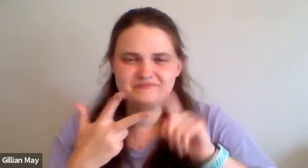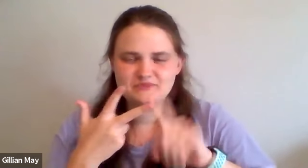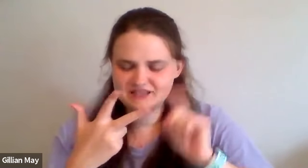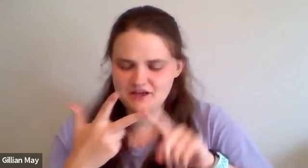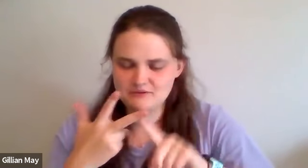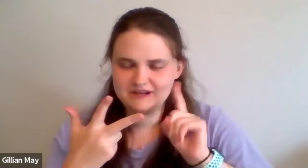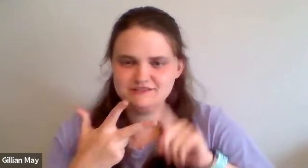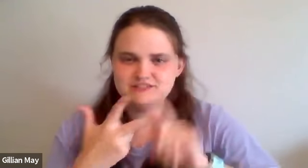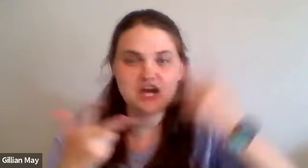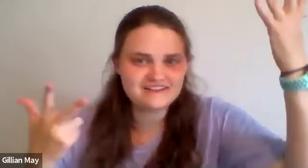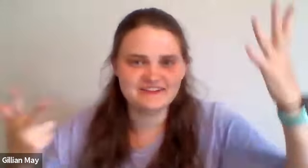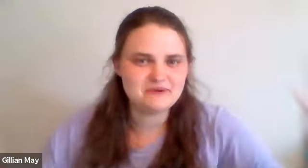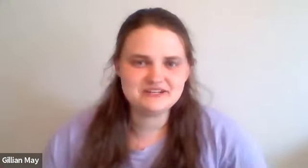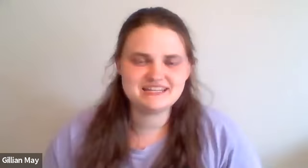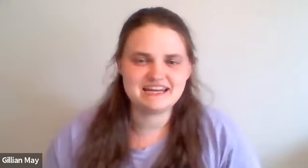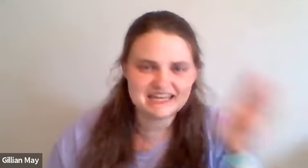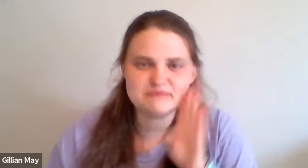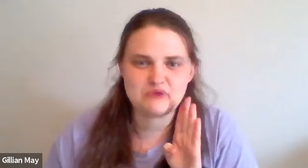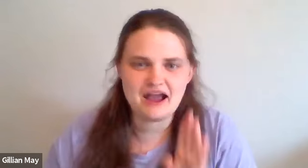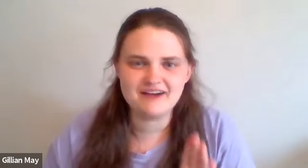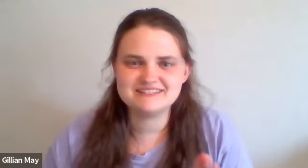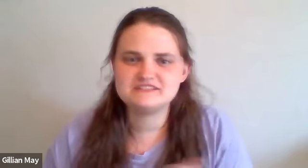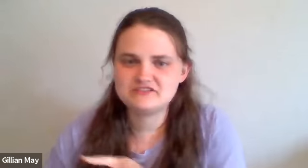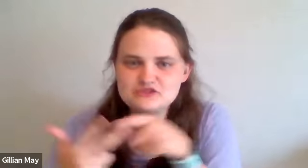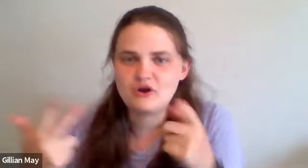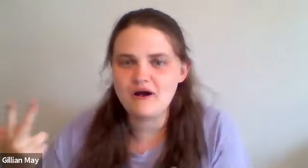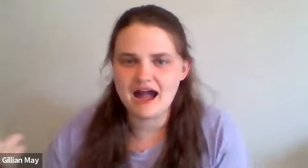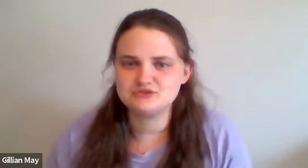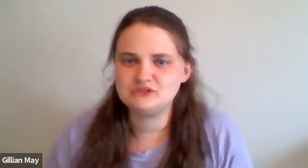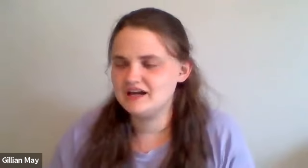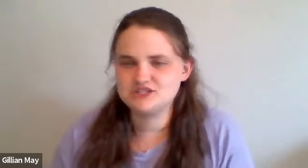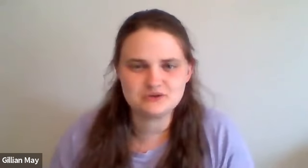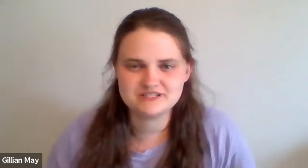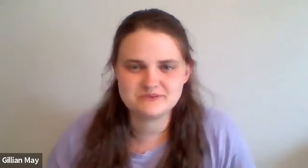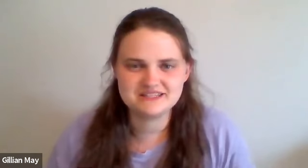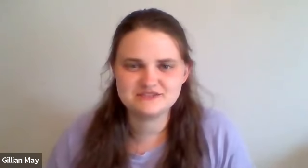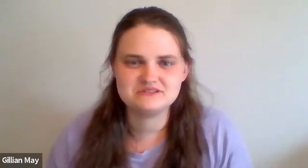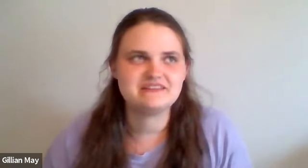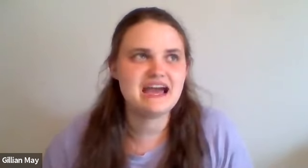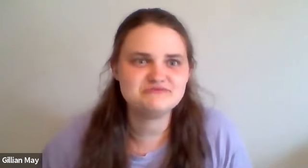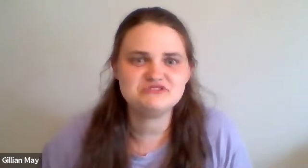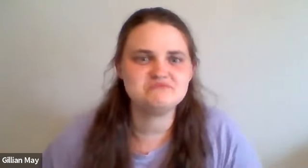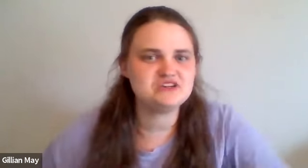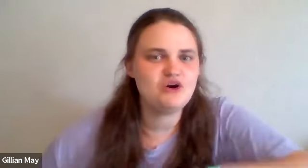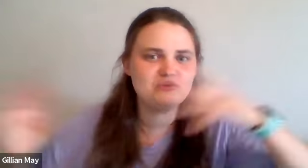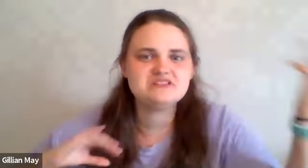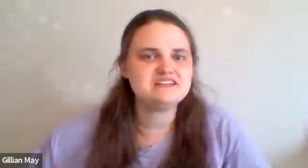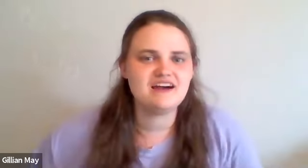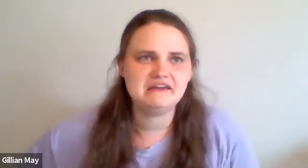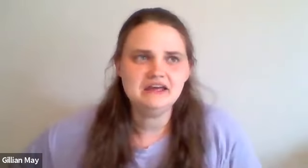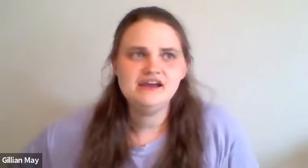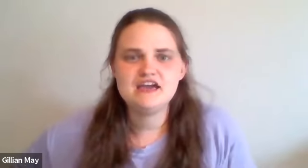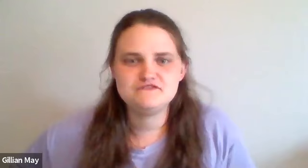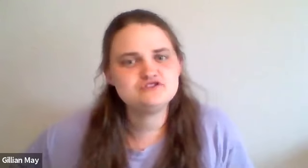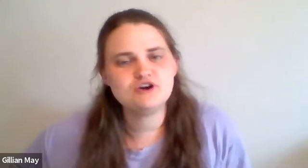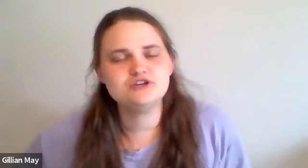what's the other one? Chocolate, the one you said. I can't say brown because I was like, those are all actual logical responses. I was like, it has to be something totally like, if you saw your